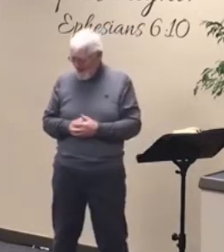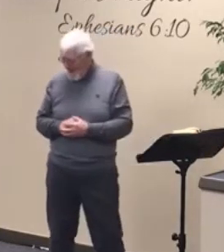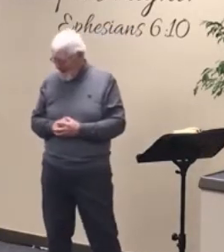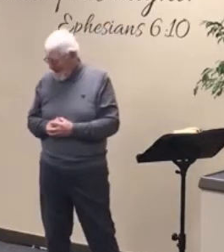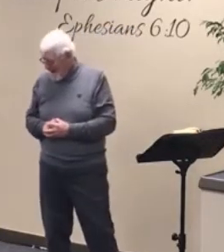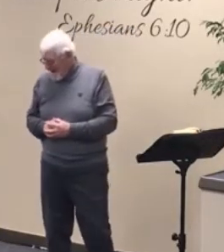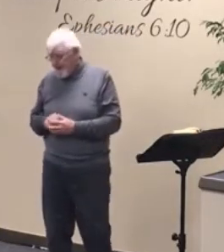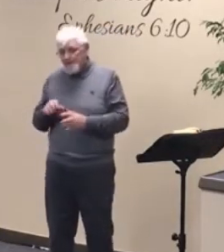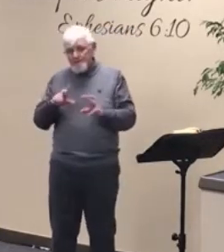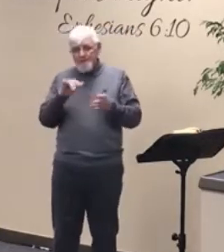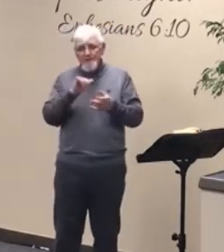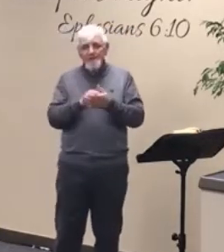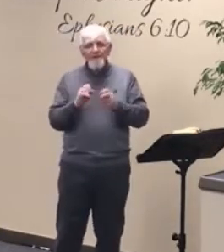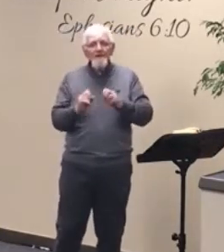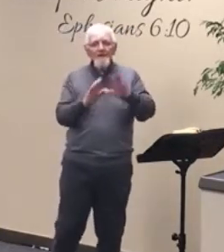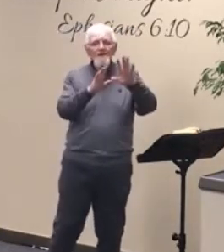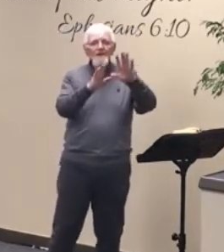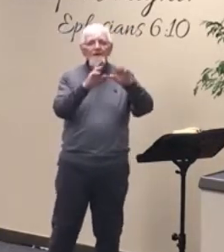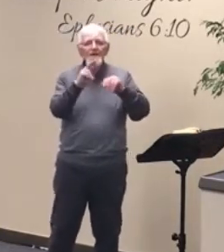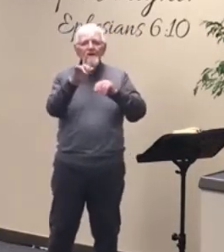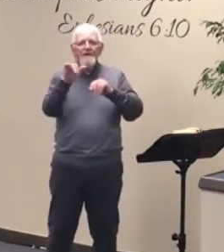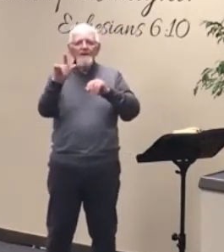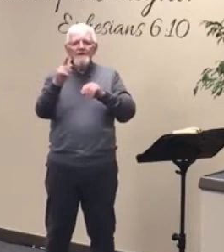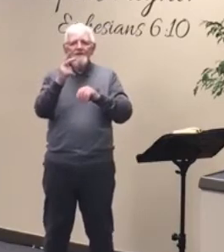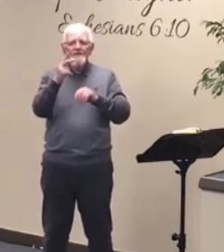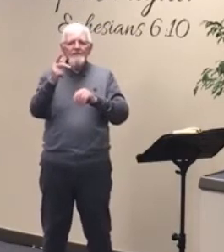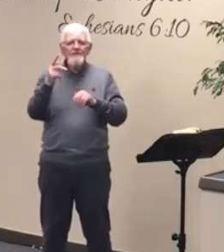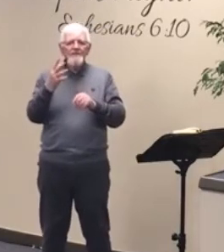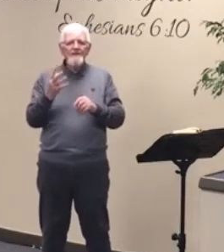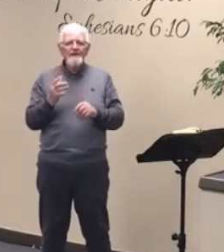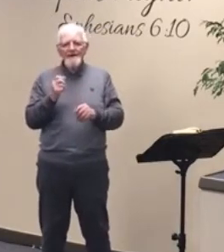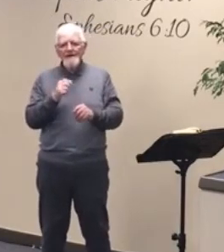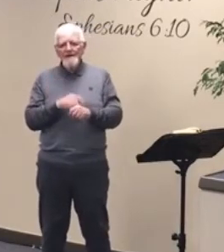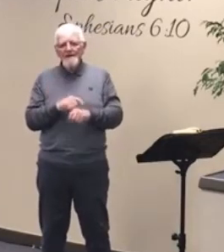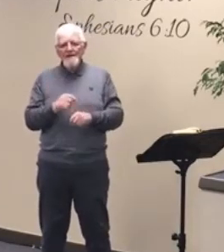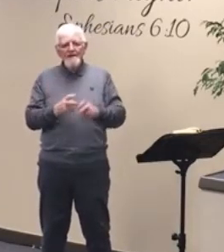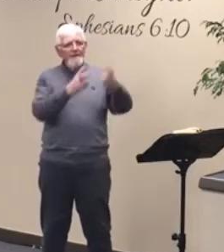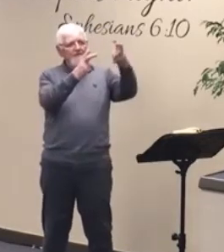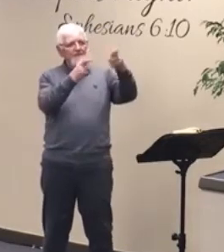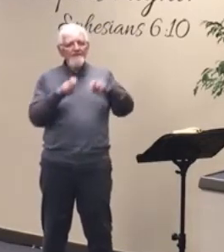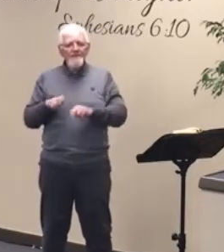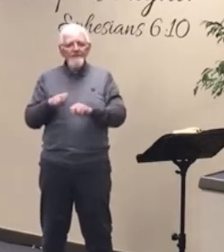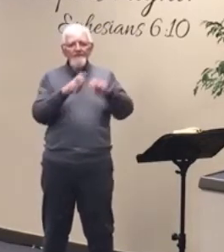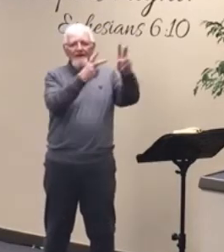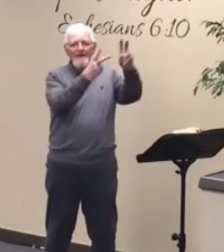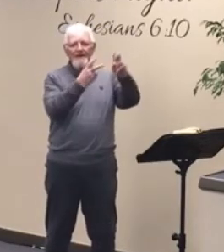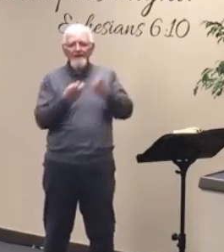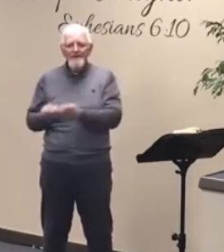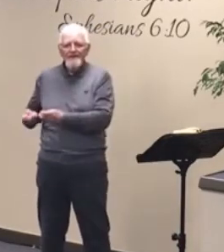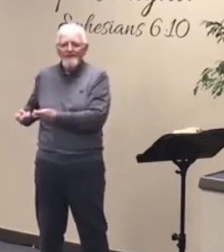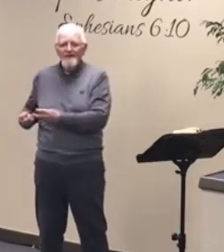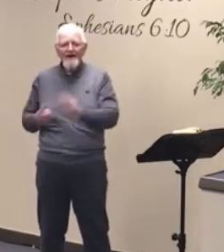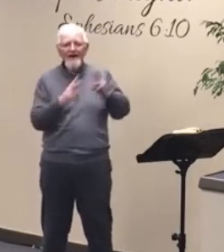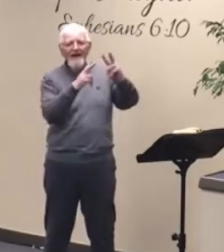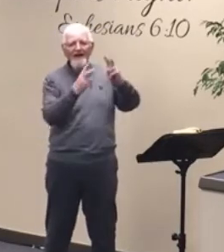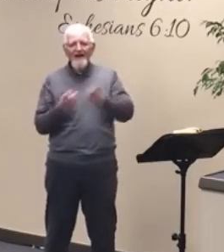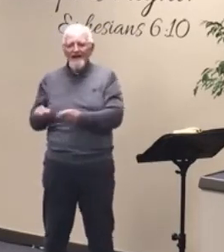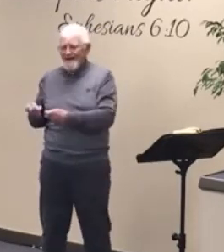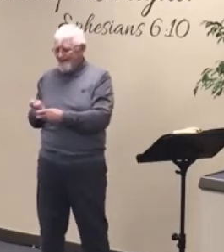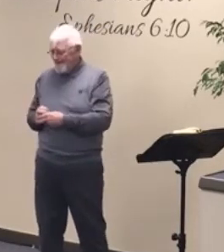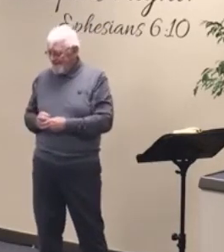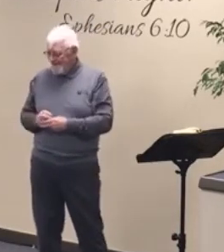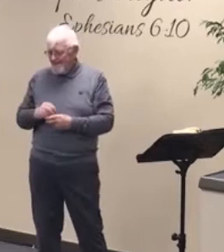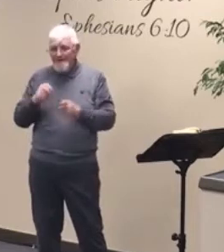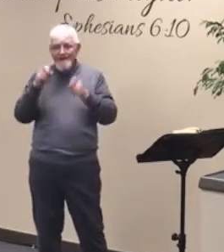I did that hill, I don't know, 2 or 3 or 4 or 5 times, just up and down this hill. And every time I came up, kind of glancing out my sunglasses